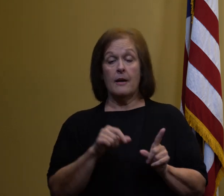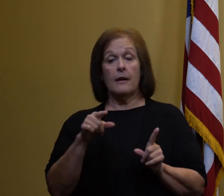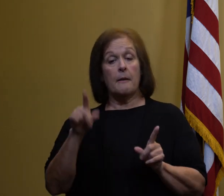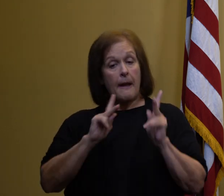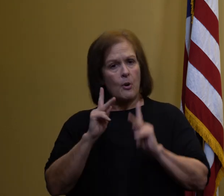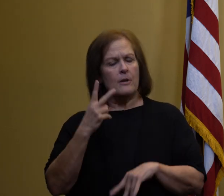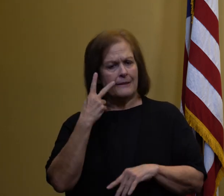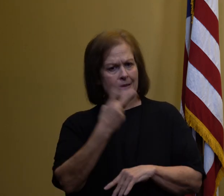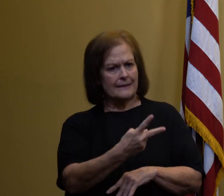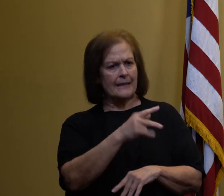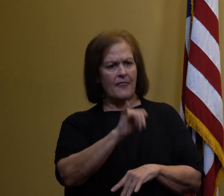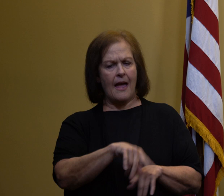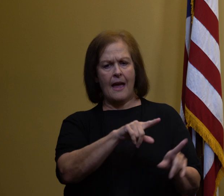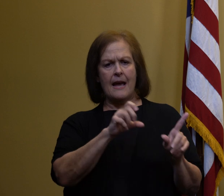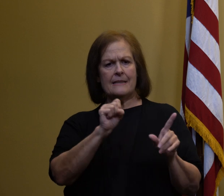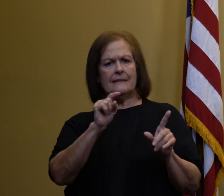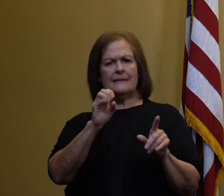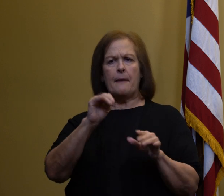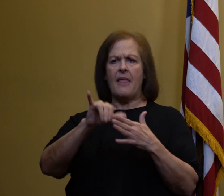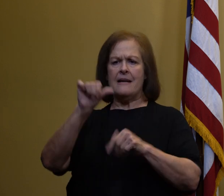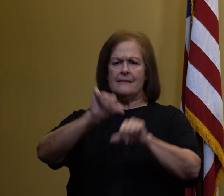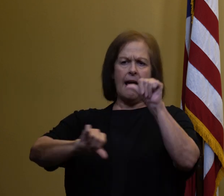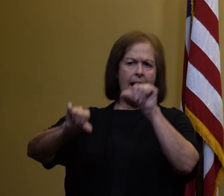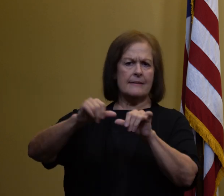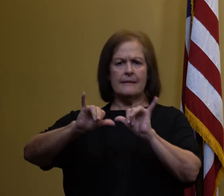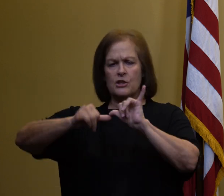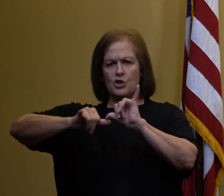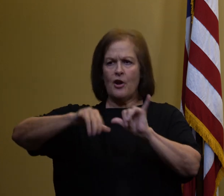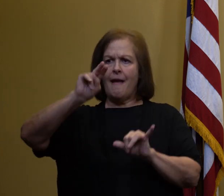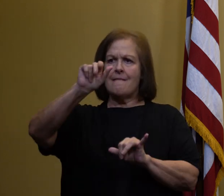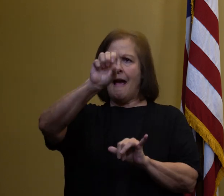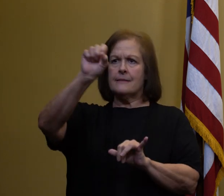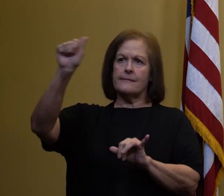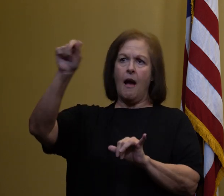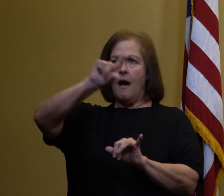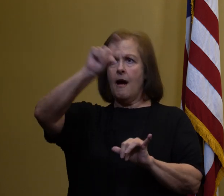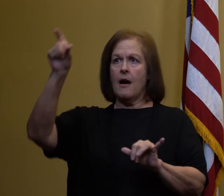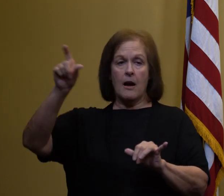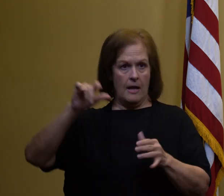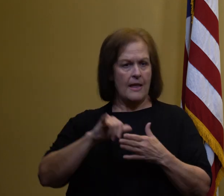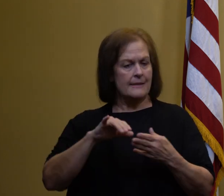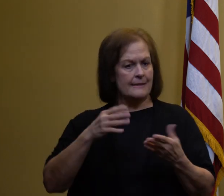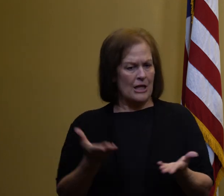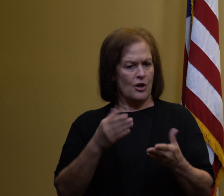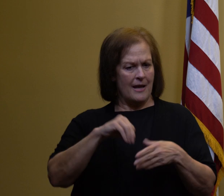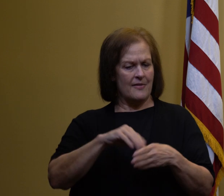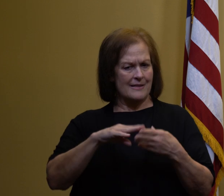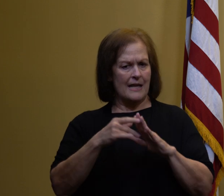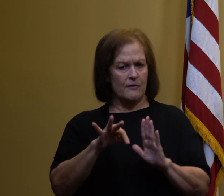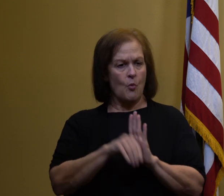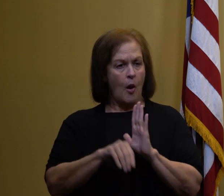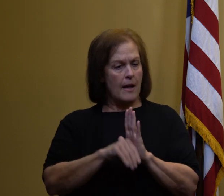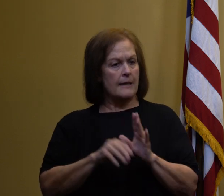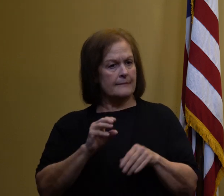that STEM, that science, that engineering, that NASA is in the city of New Orleans, and the impact